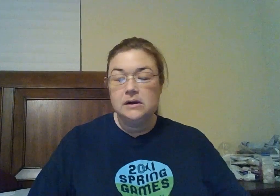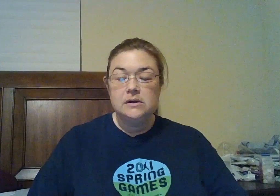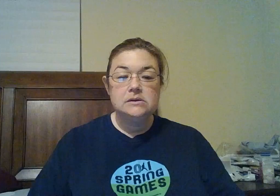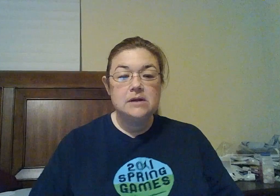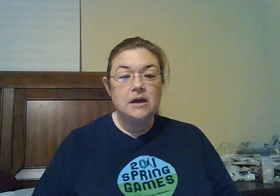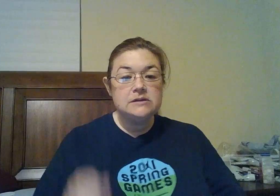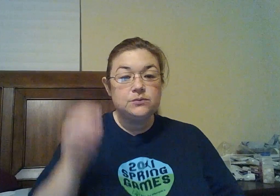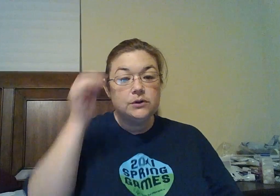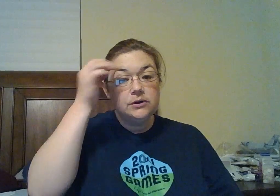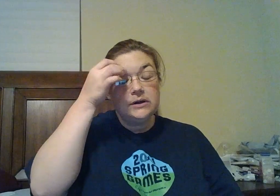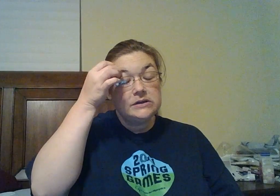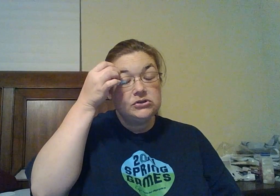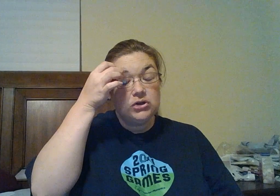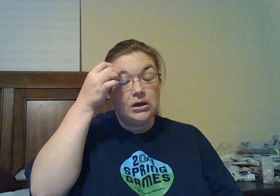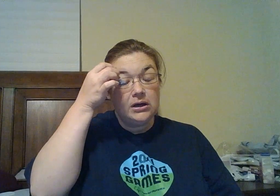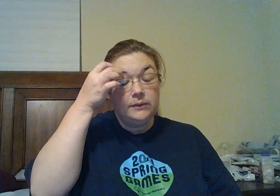The next word is job.